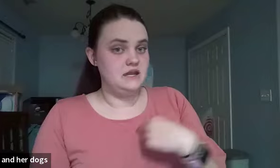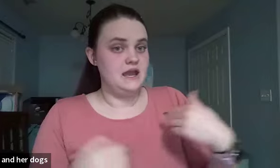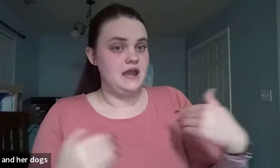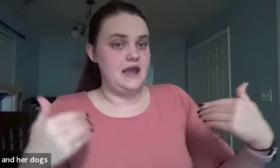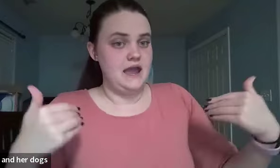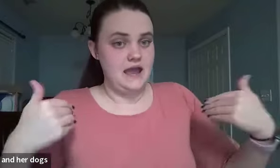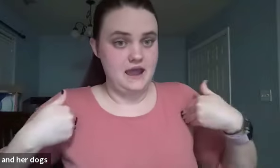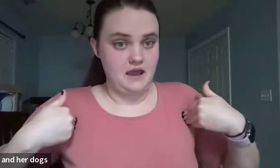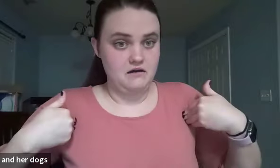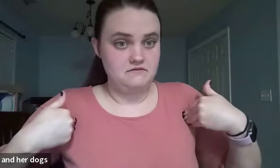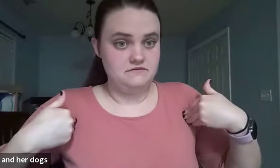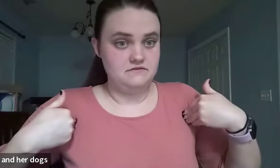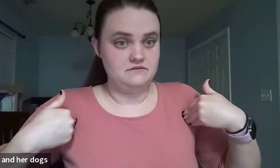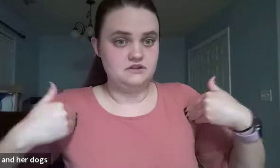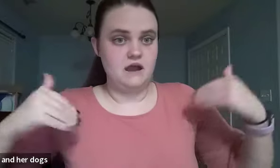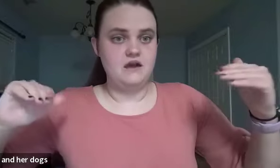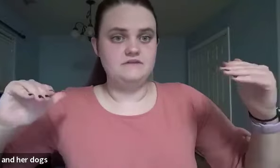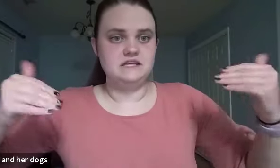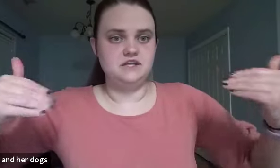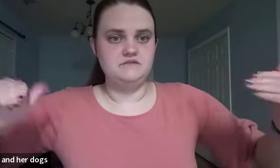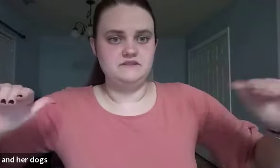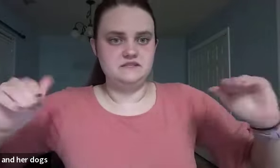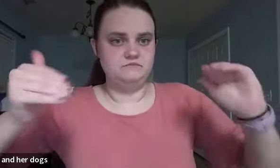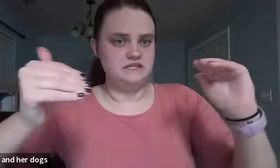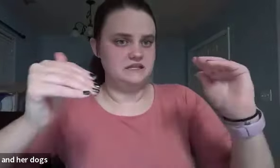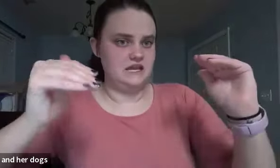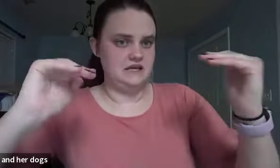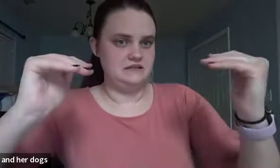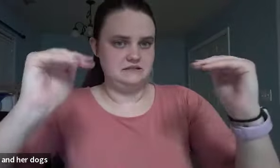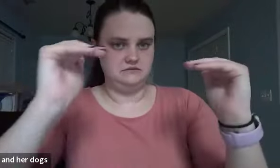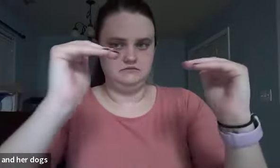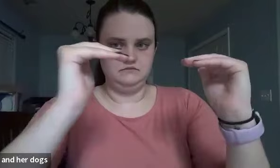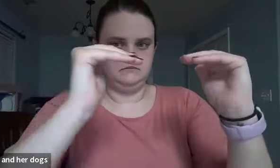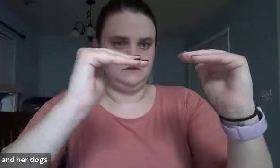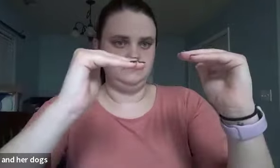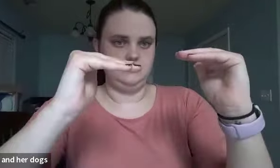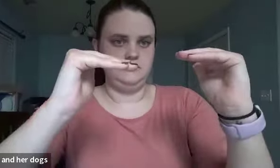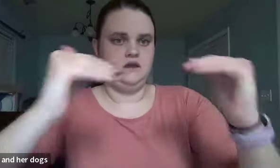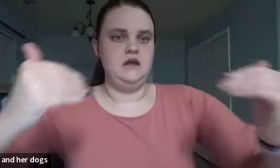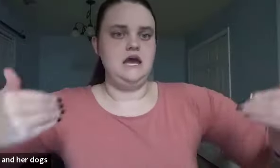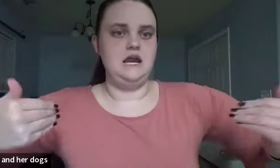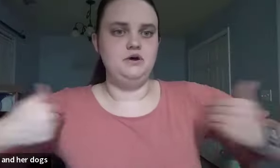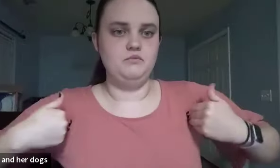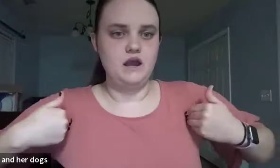me have. So have is like you have like these bent hands. Oh, there we go. And I put them